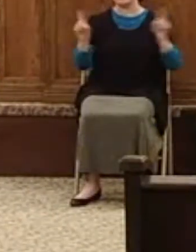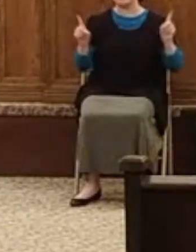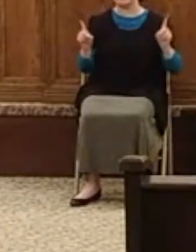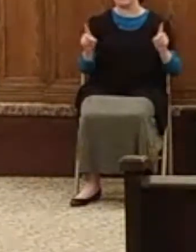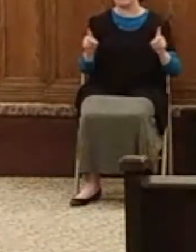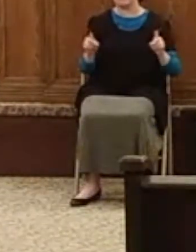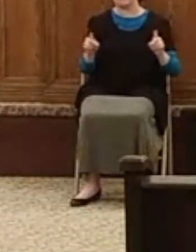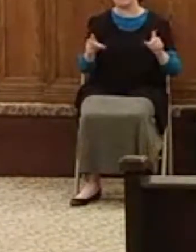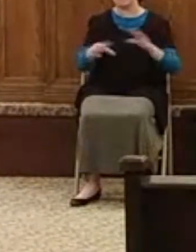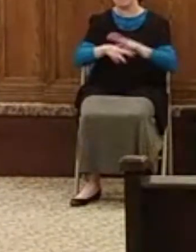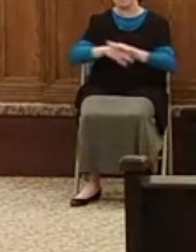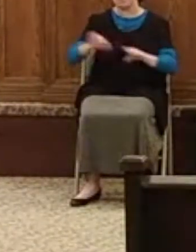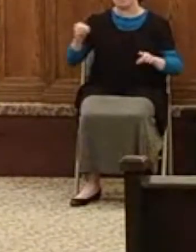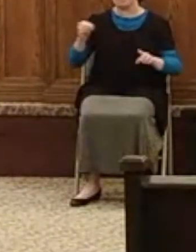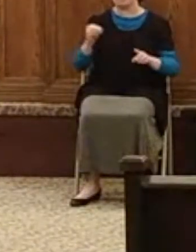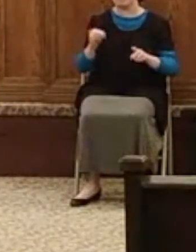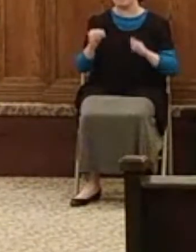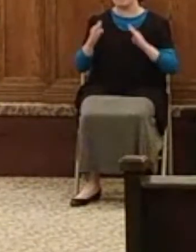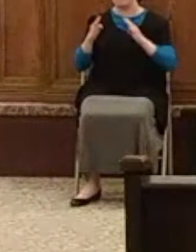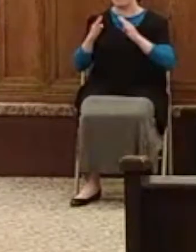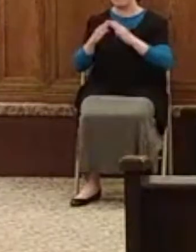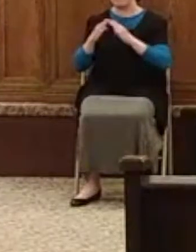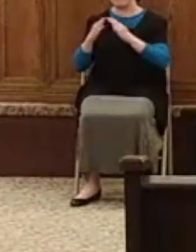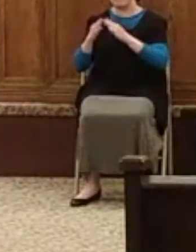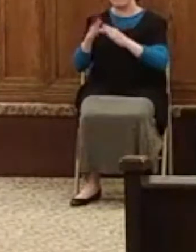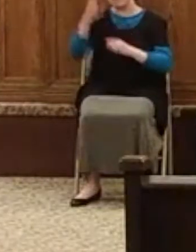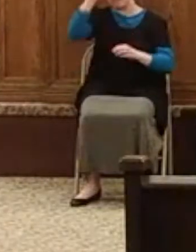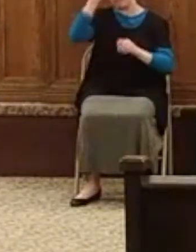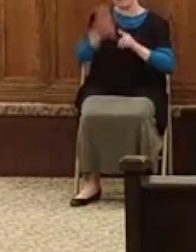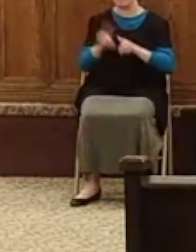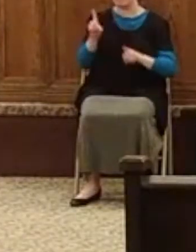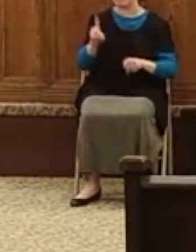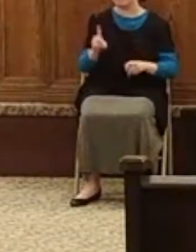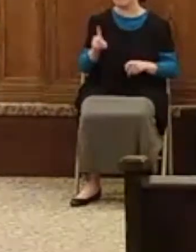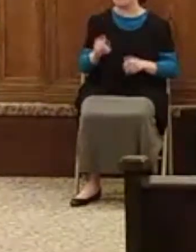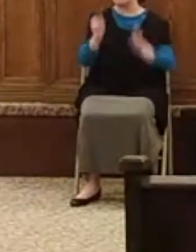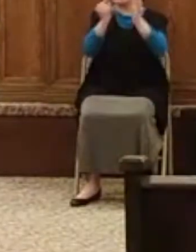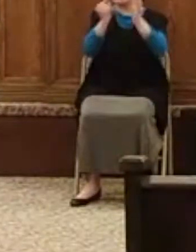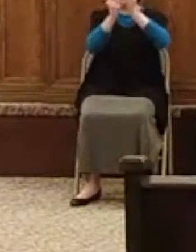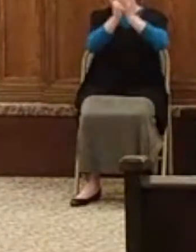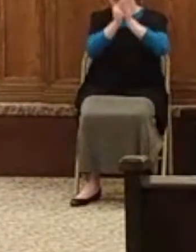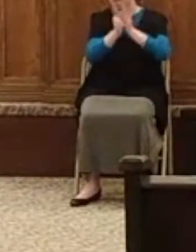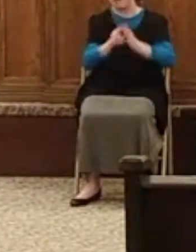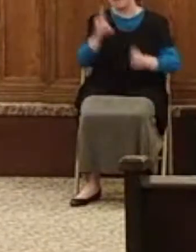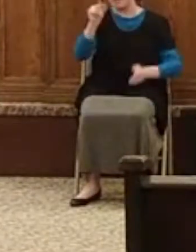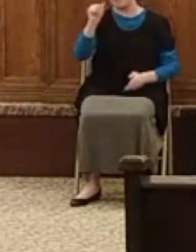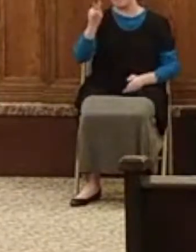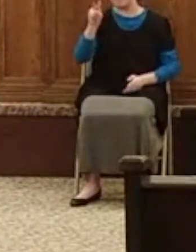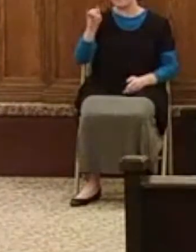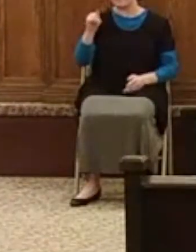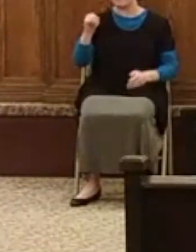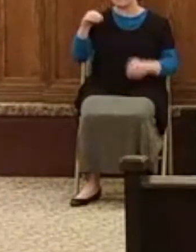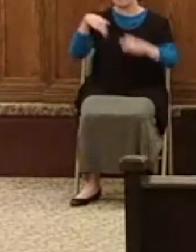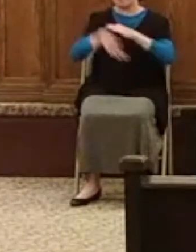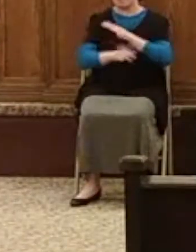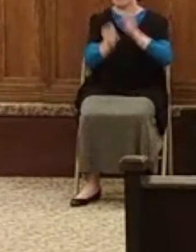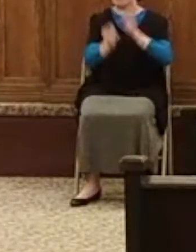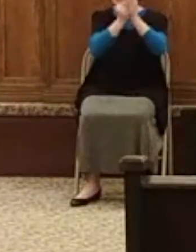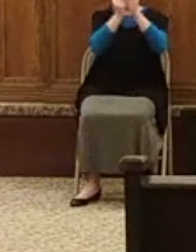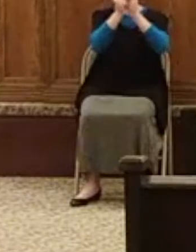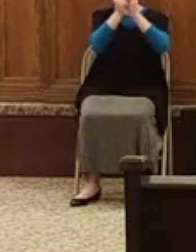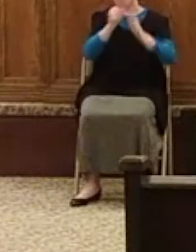Instead of being taken outside of the camp, which Brother Driscoll, that was the Levitical law, that David was still under the